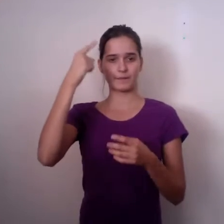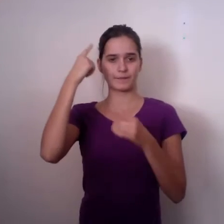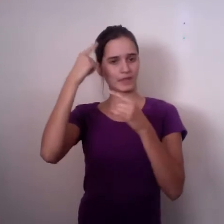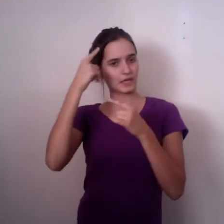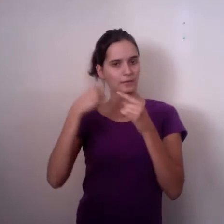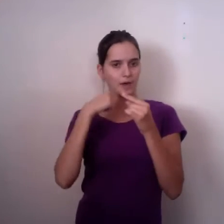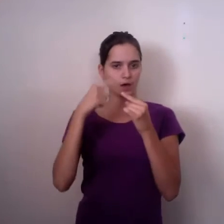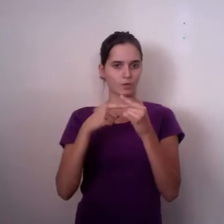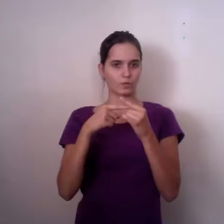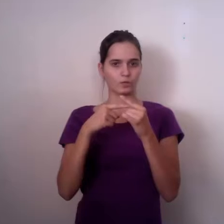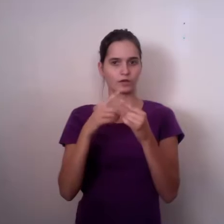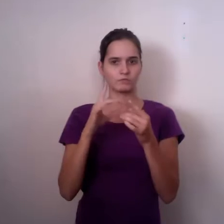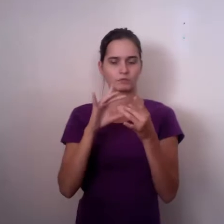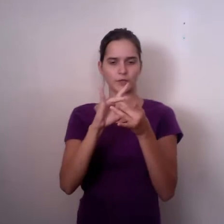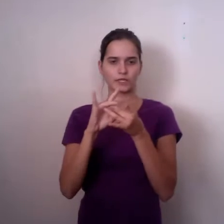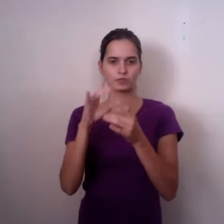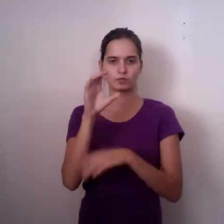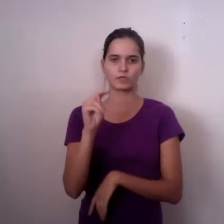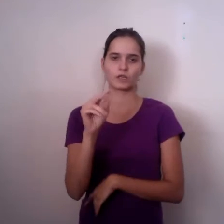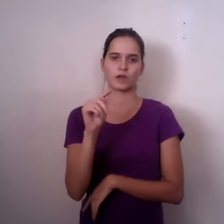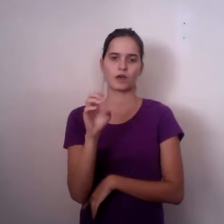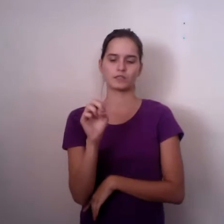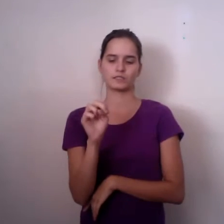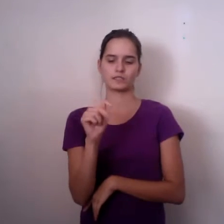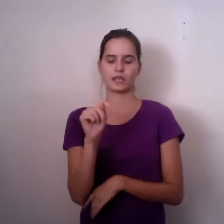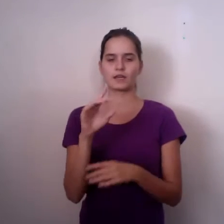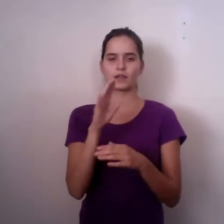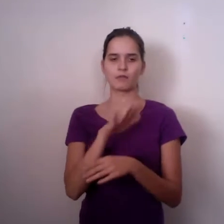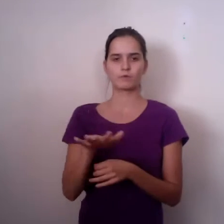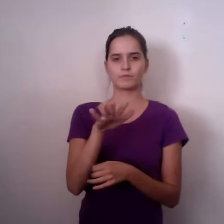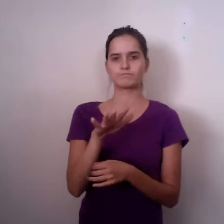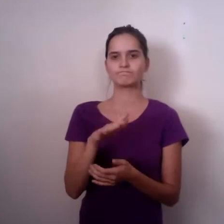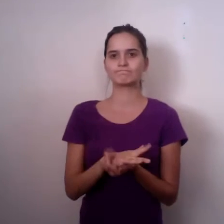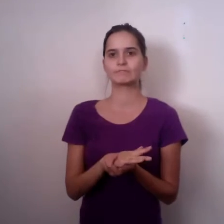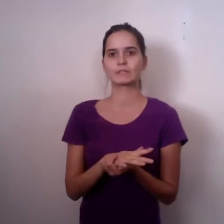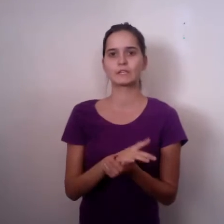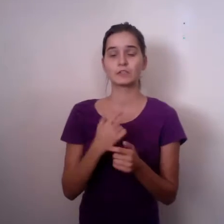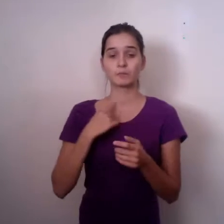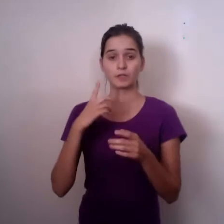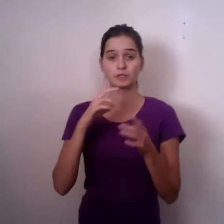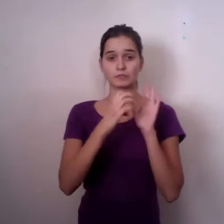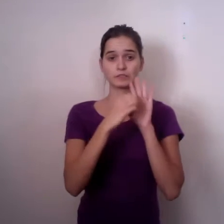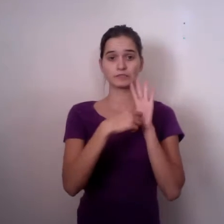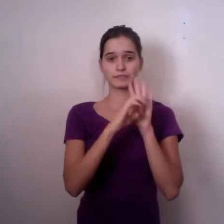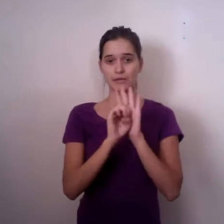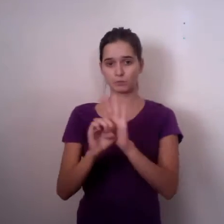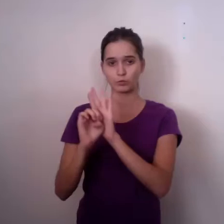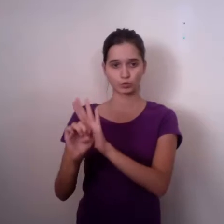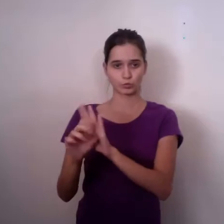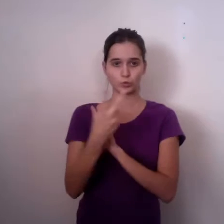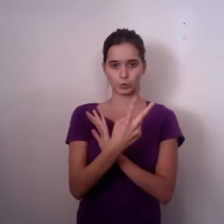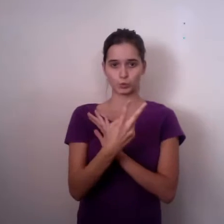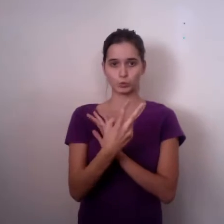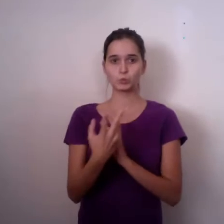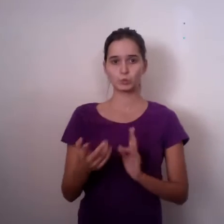particular content area. And I'm going to use two examples to really illustrate how you could do this on very different levels. First of all,